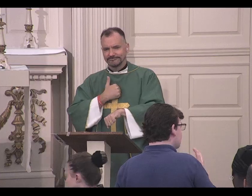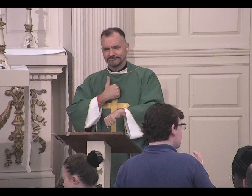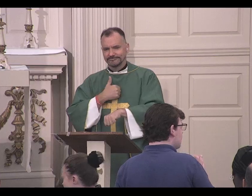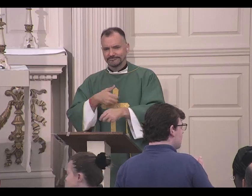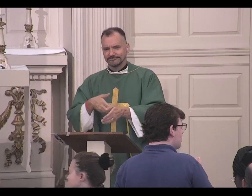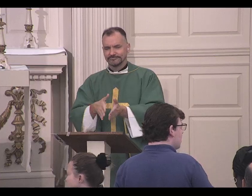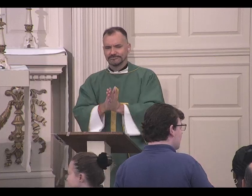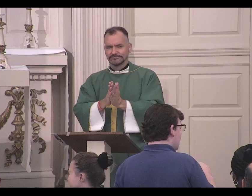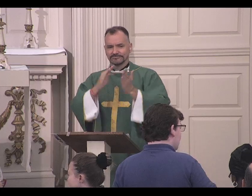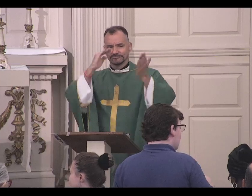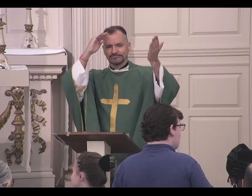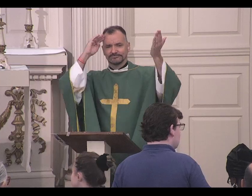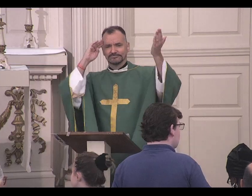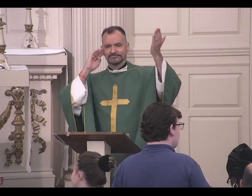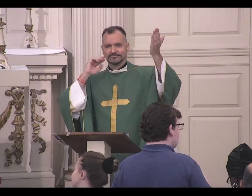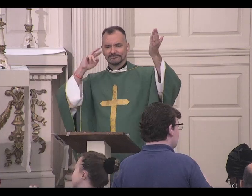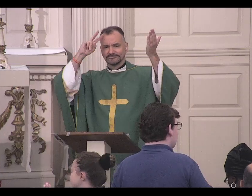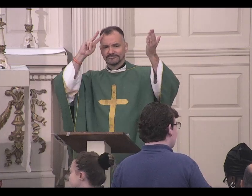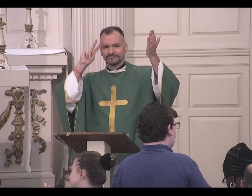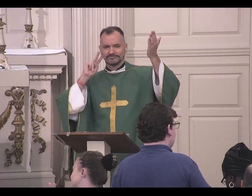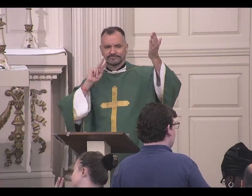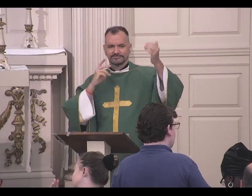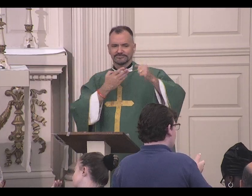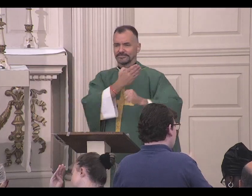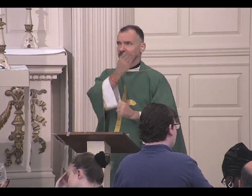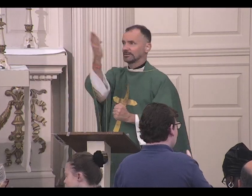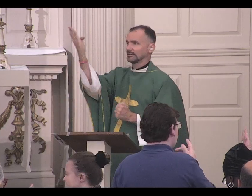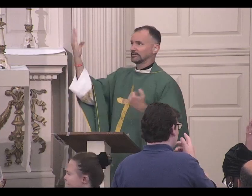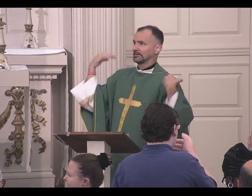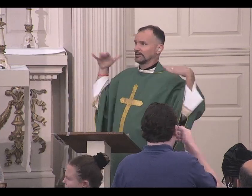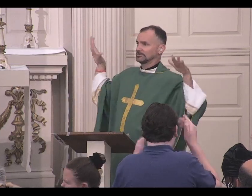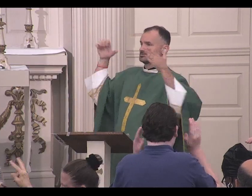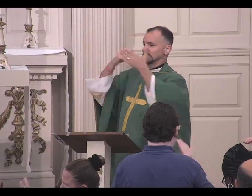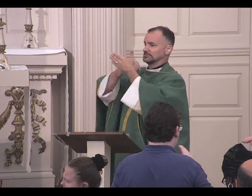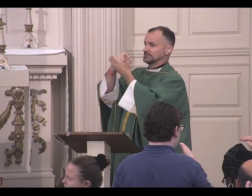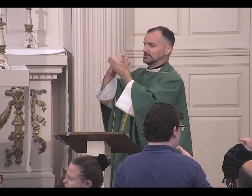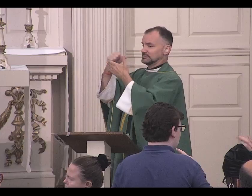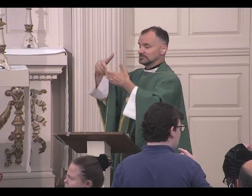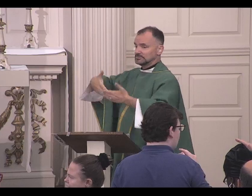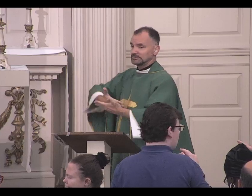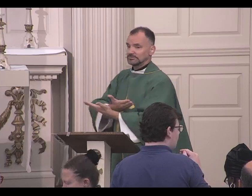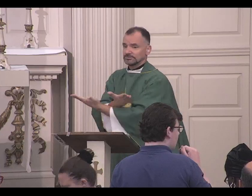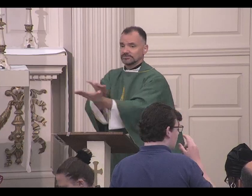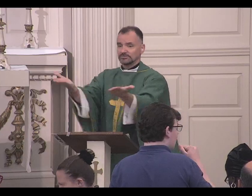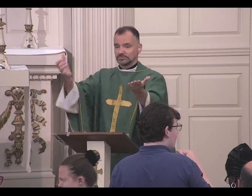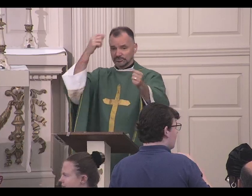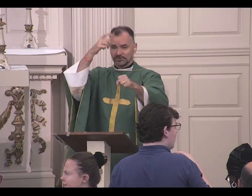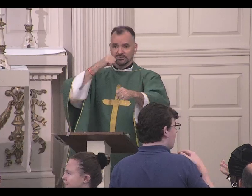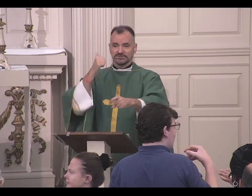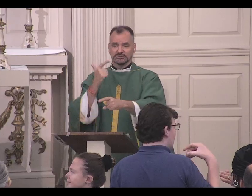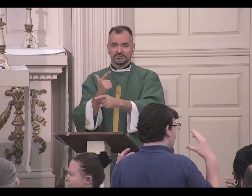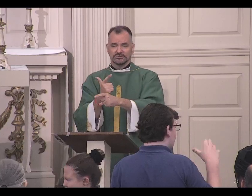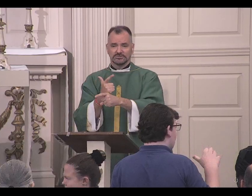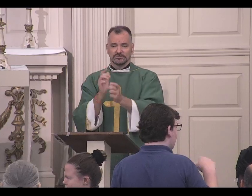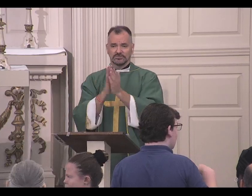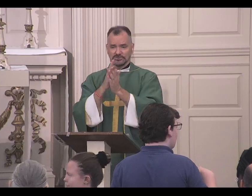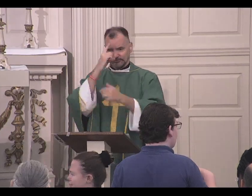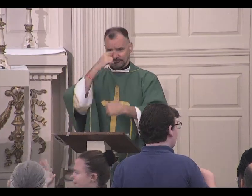through my most grievous fault. Therefore, I ask Blessed Mary, Ever Virgin, all the angels and saints, and you, my brothers